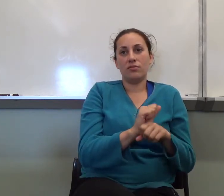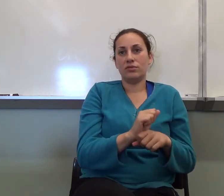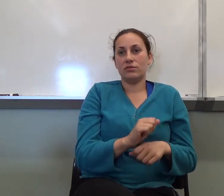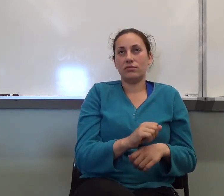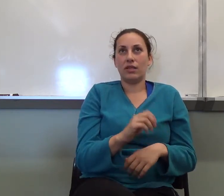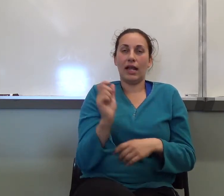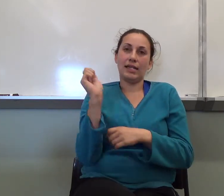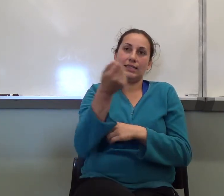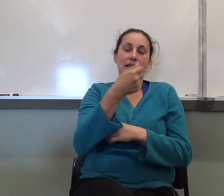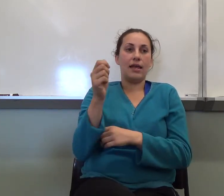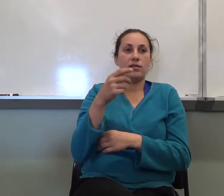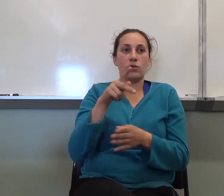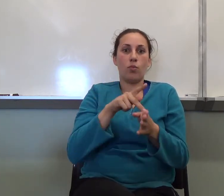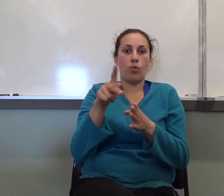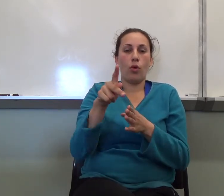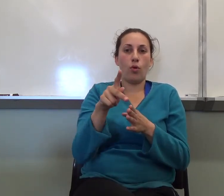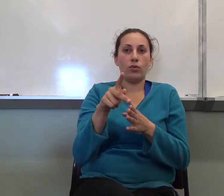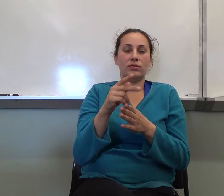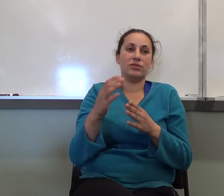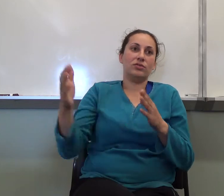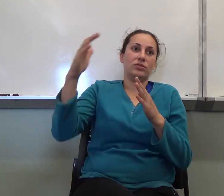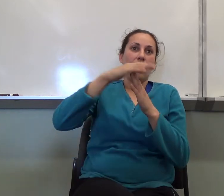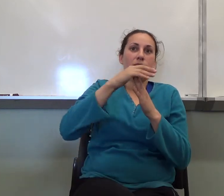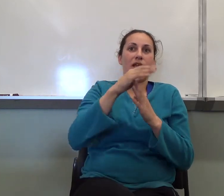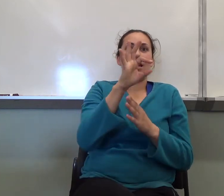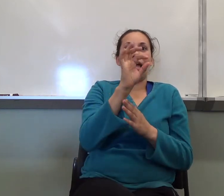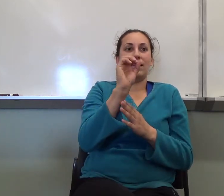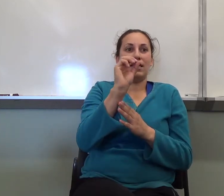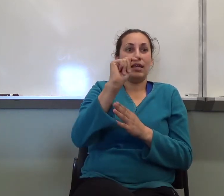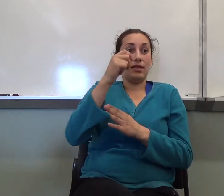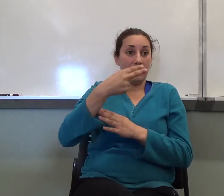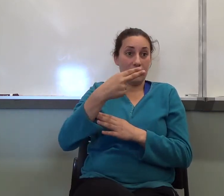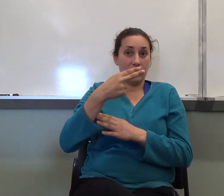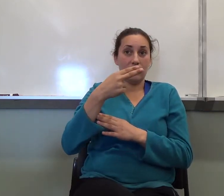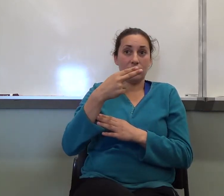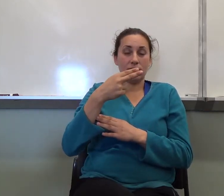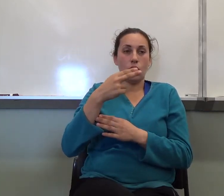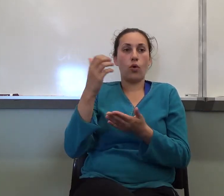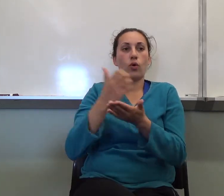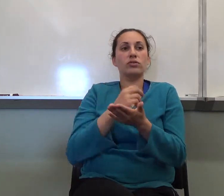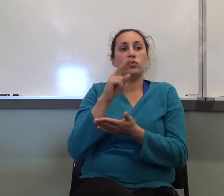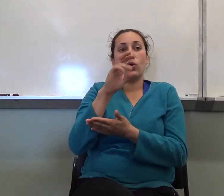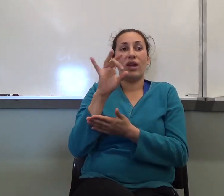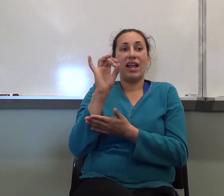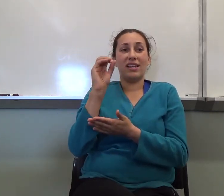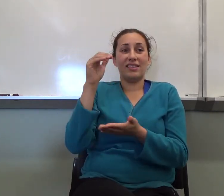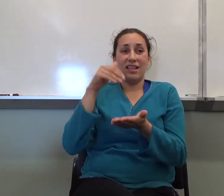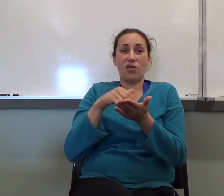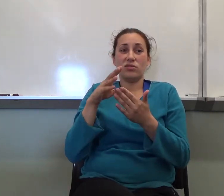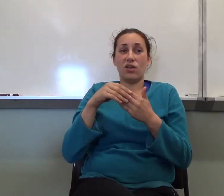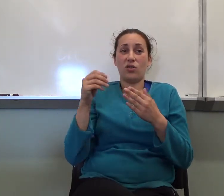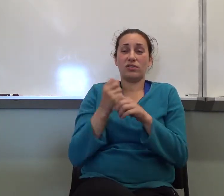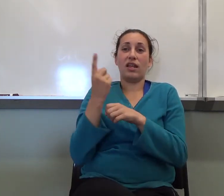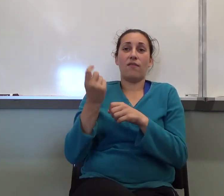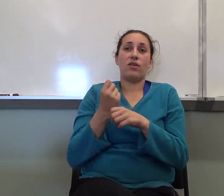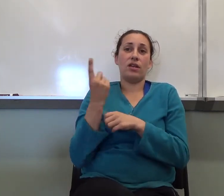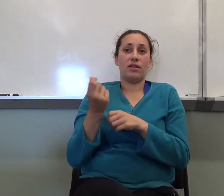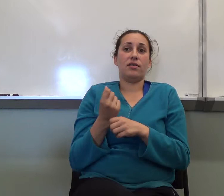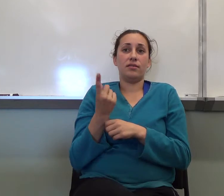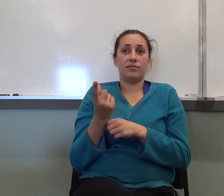pro who's ranked 90th in the world on a men's professional tour earns $280,000 per year in tournament